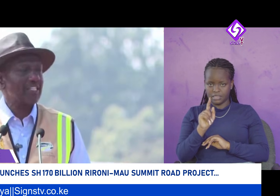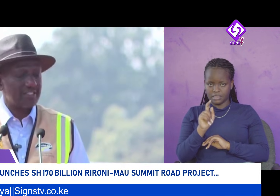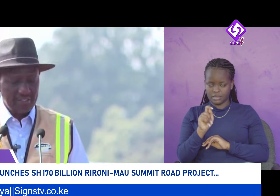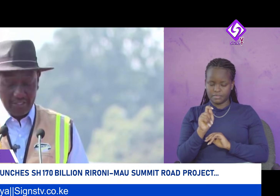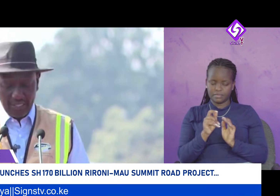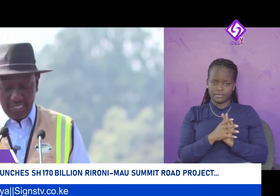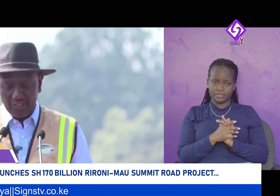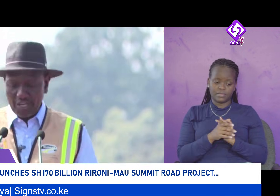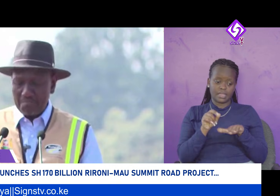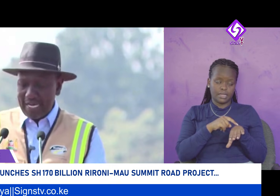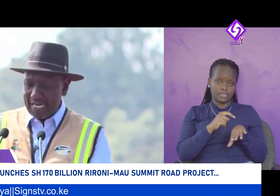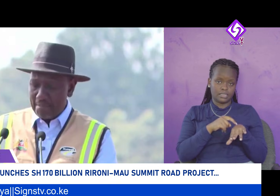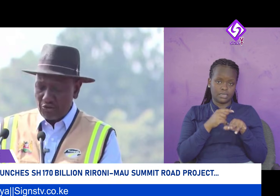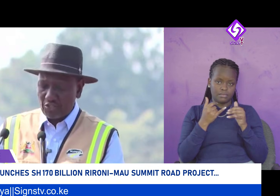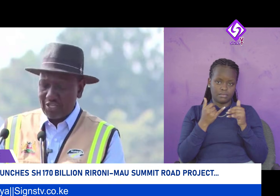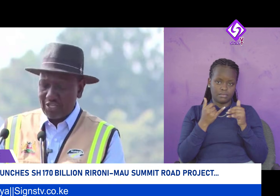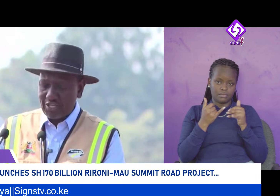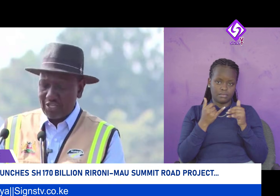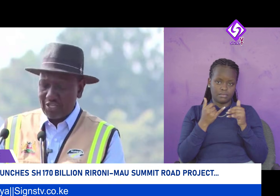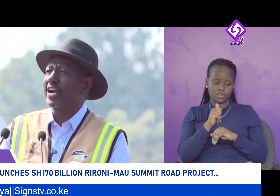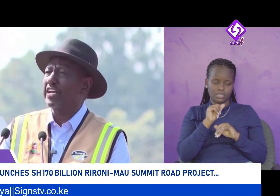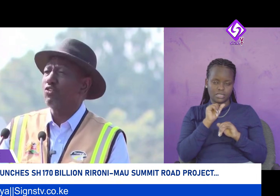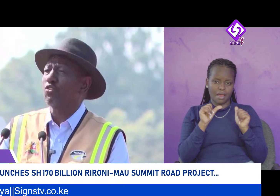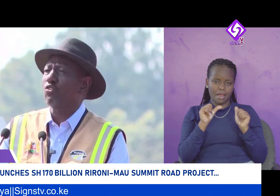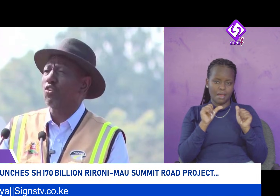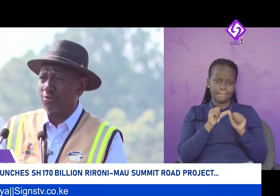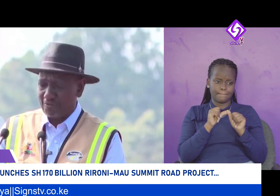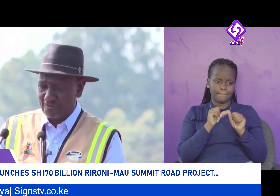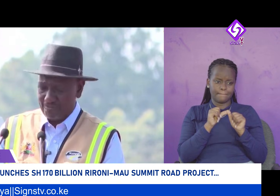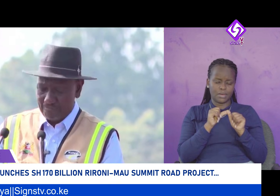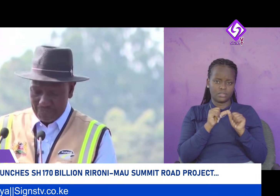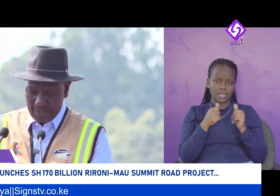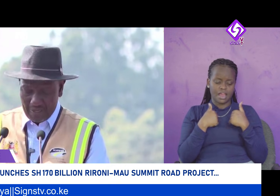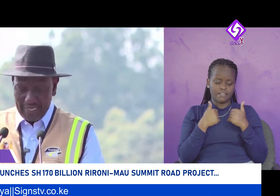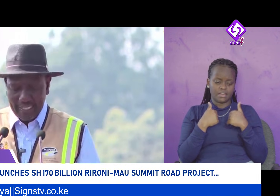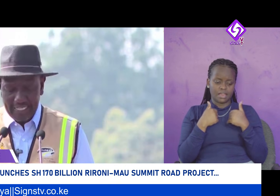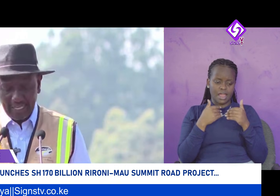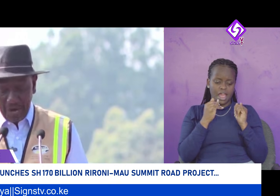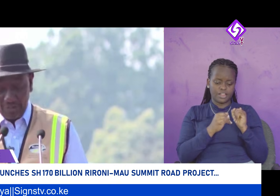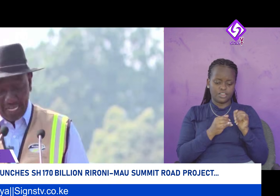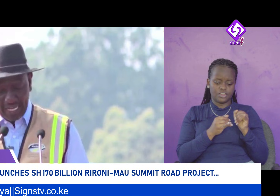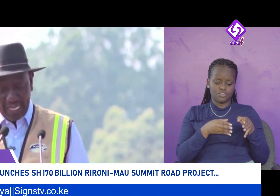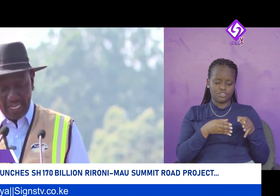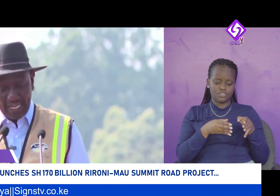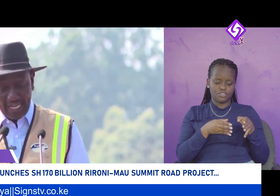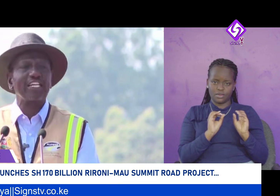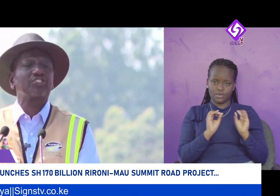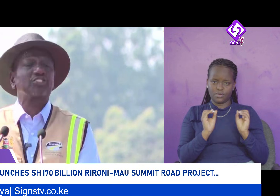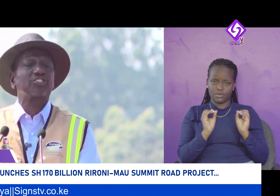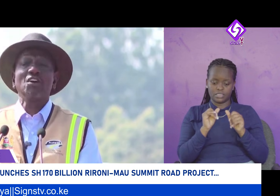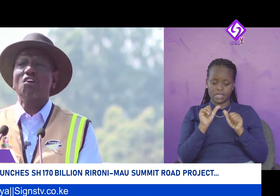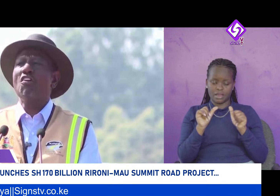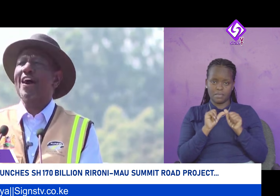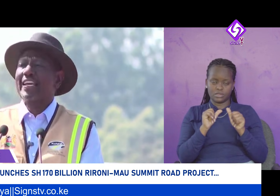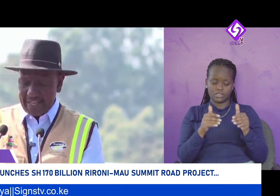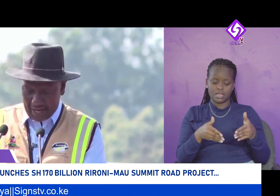This moment is not merely about laying down a new corridor. It is about laying the